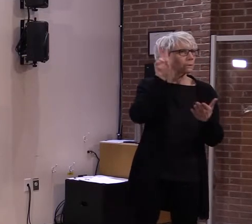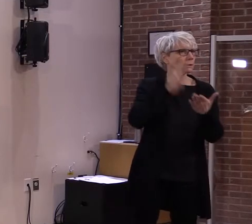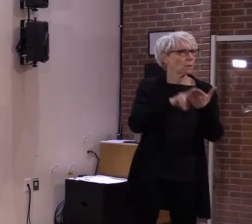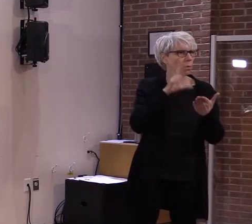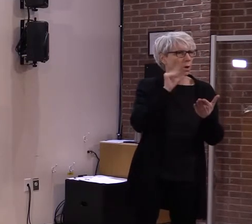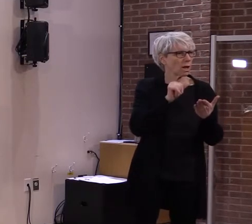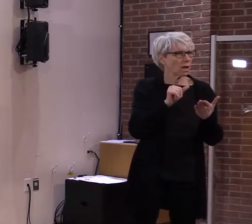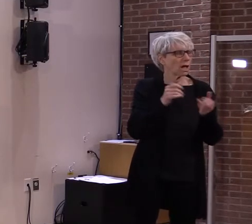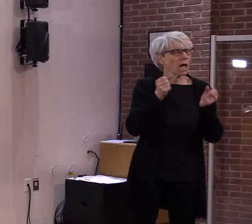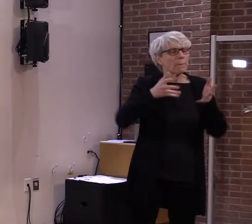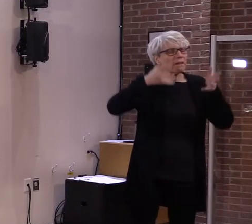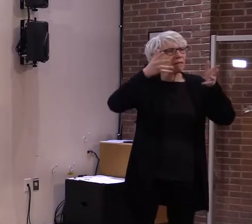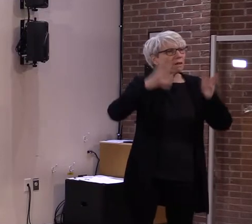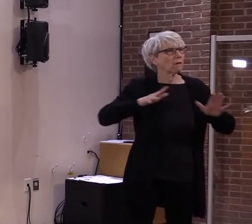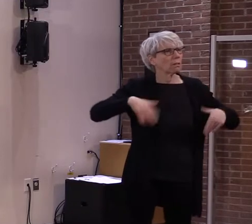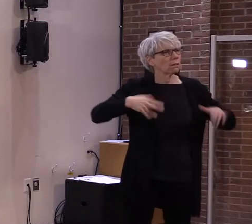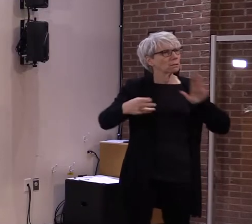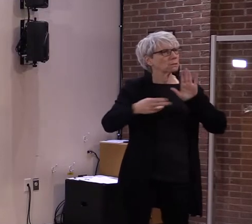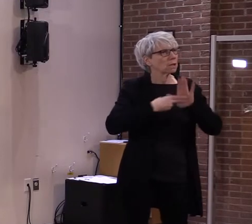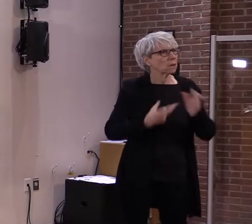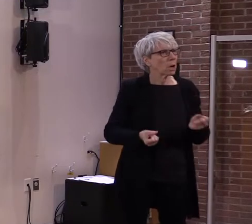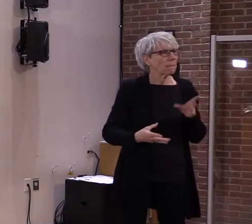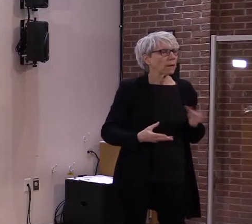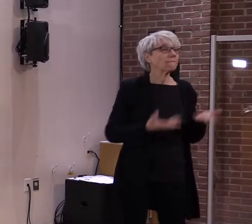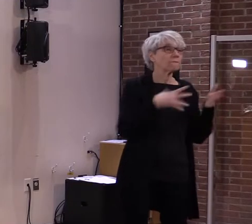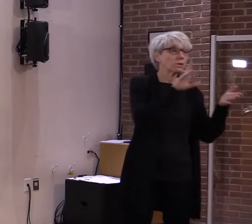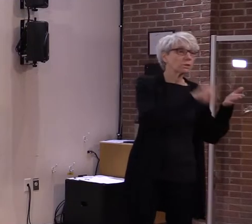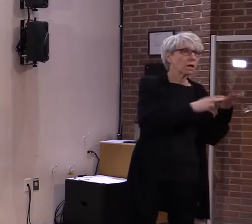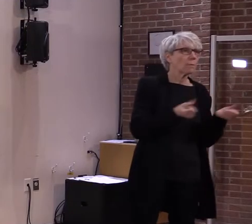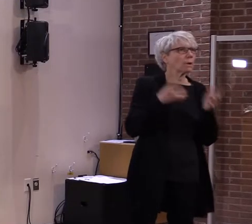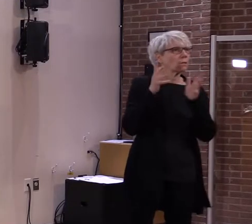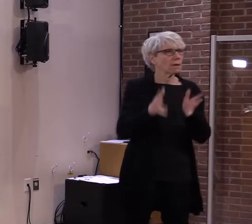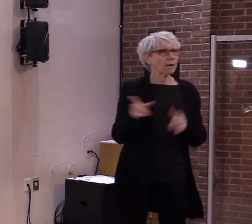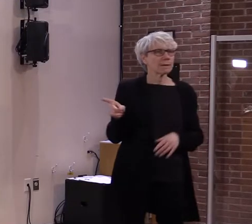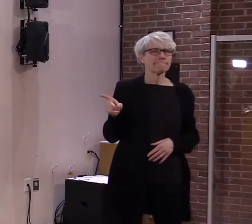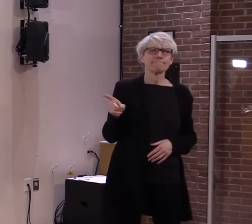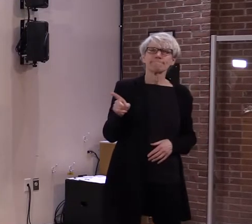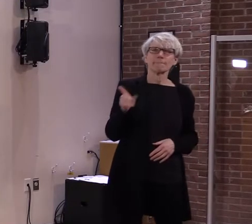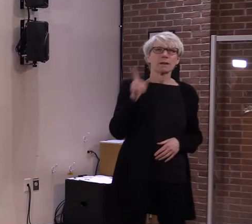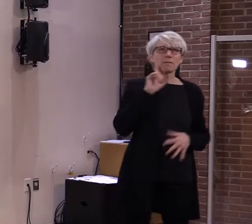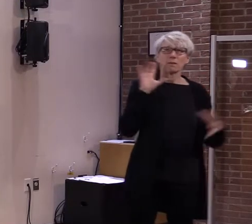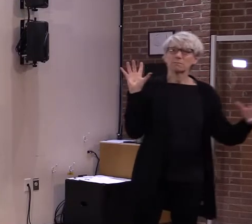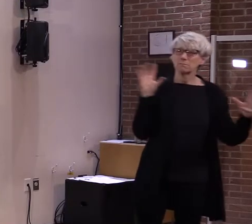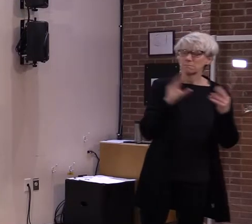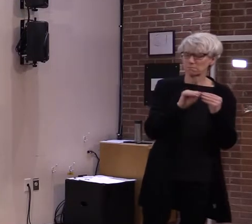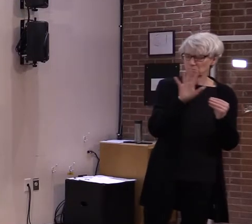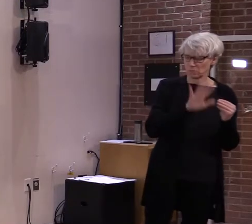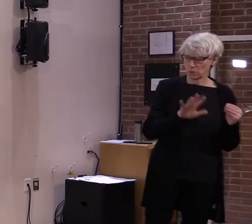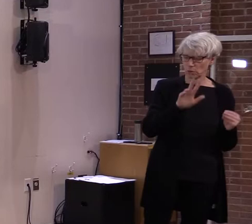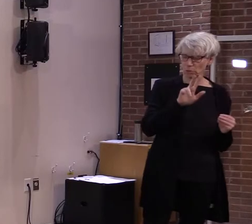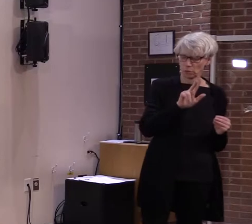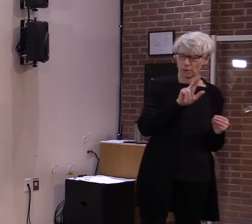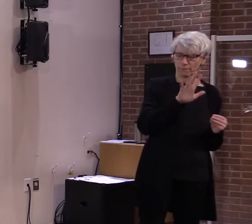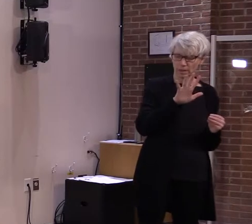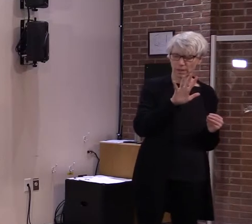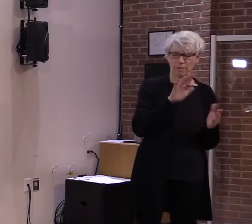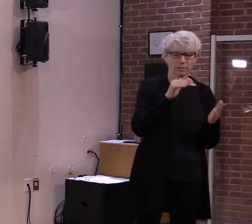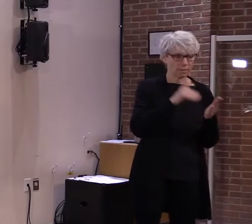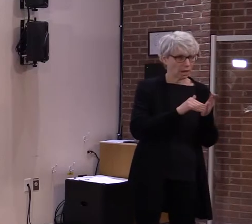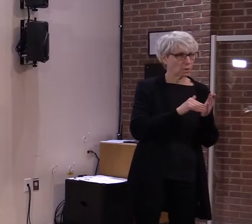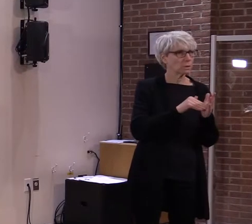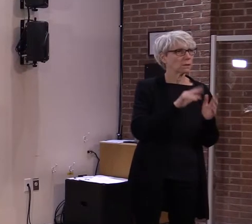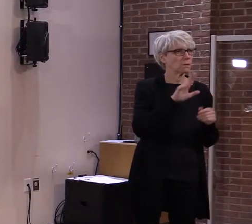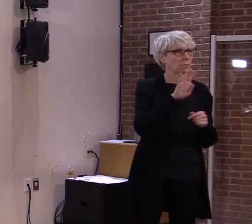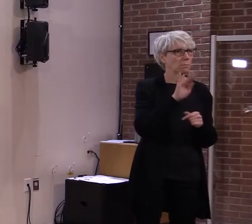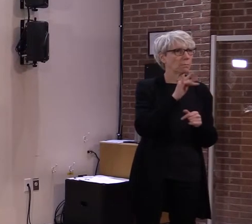Yeah, I don't have the exact number of how many are eligible. I think it's around 35,000, Lisa, that are eligible that